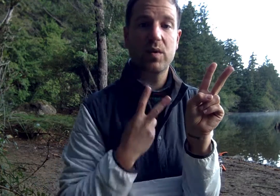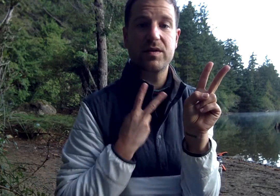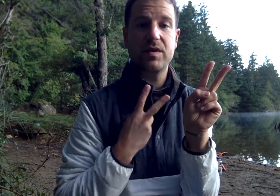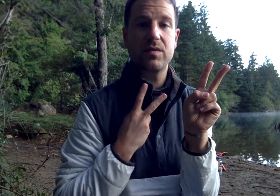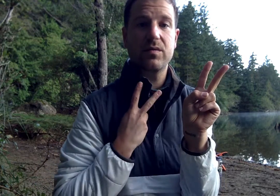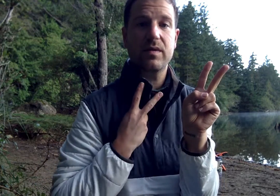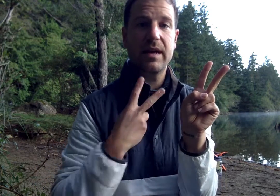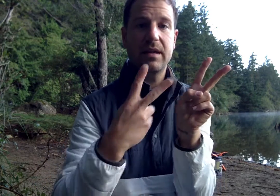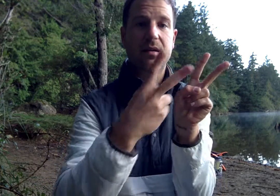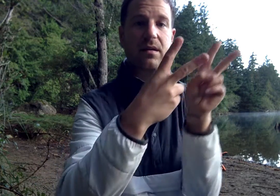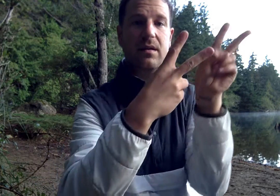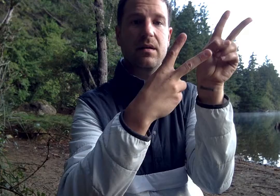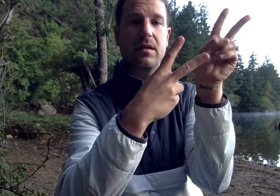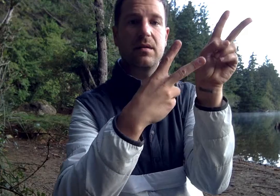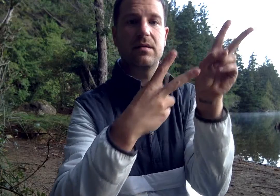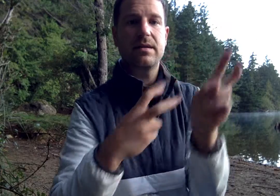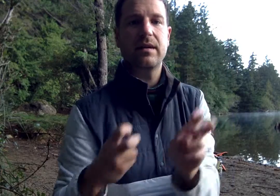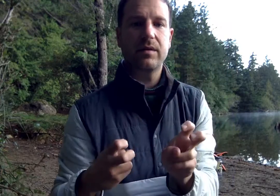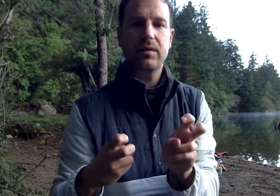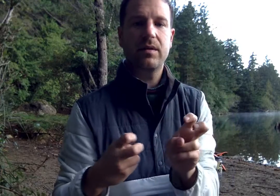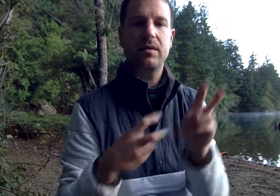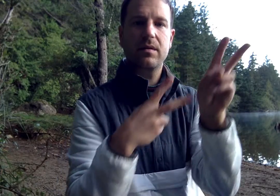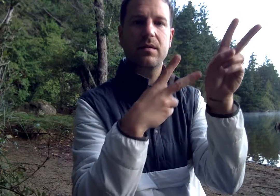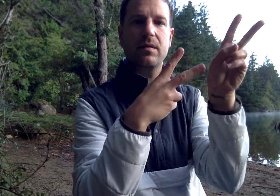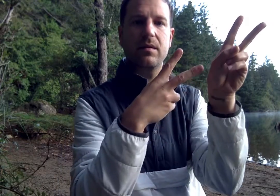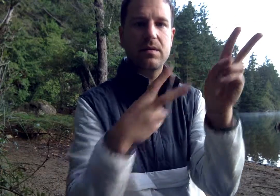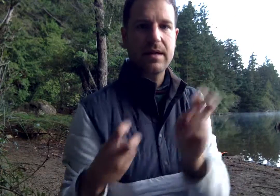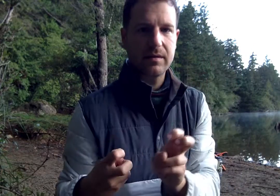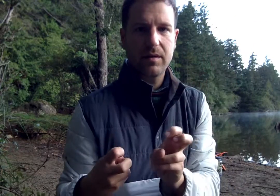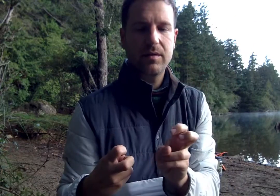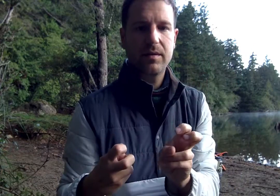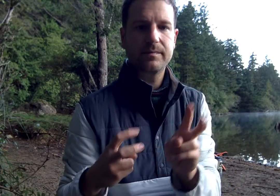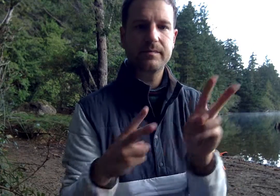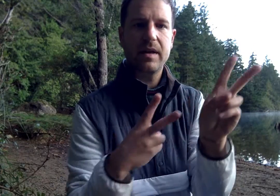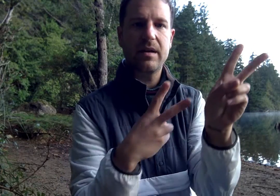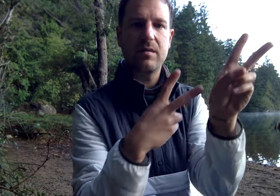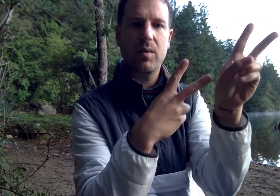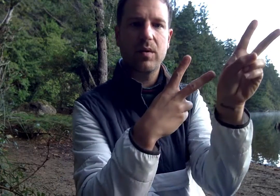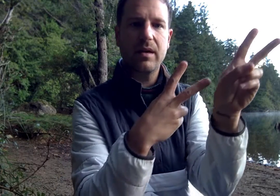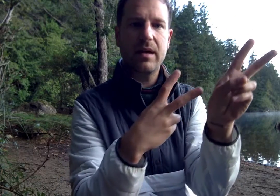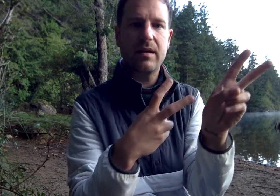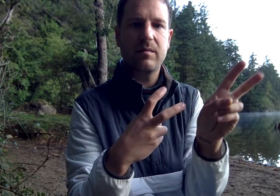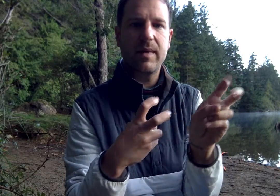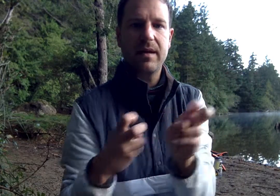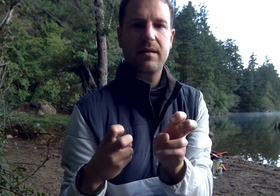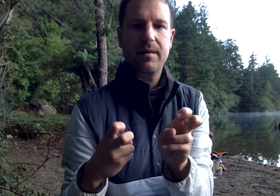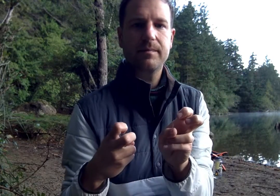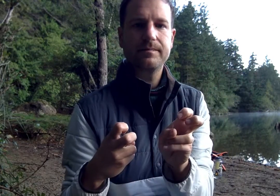you, in. Download. Download. And you pull it in and you bend.